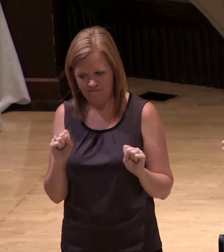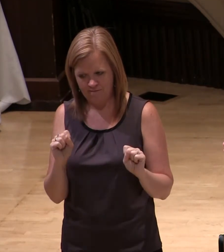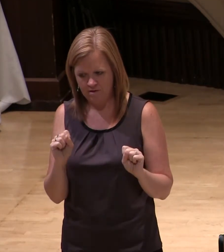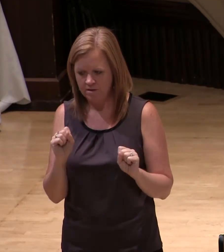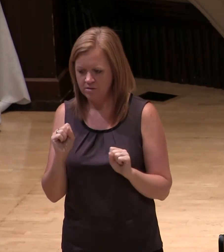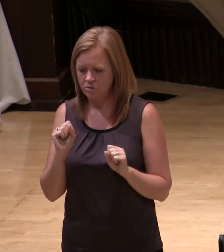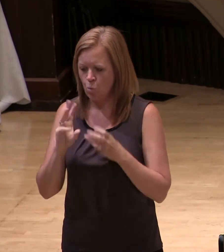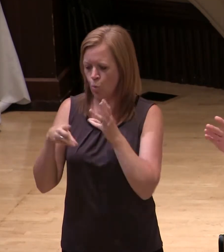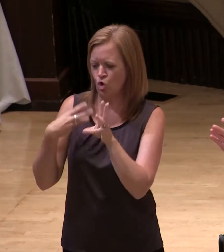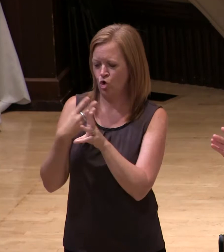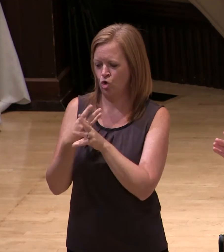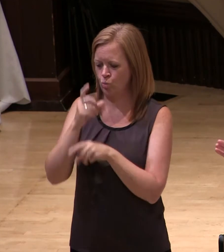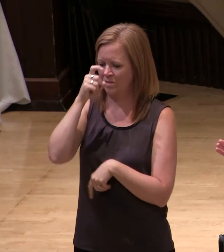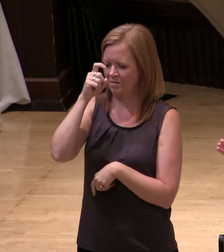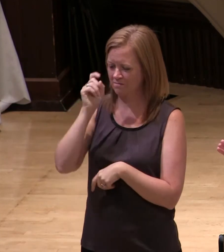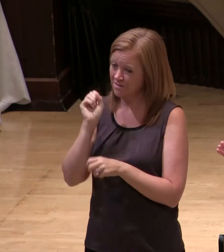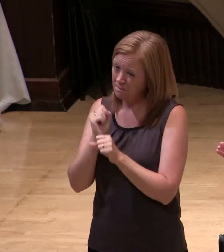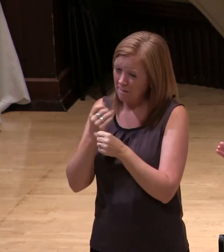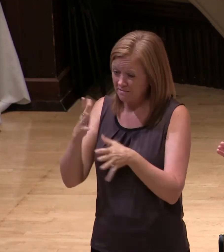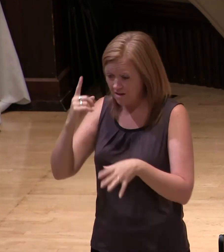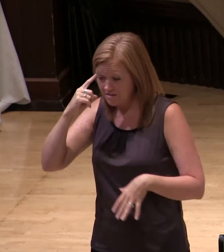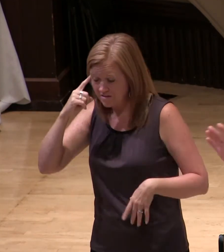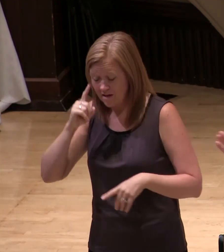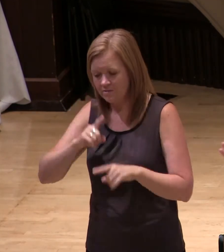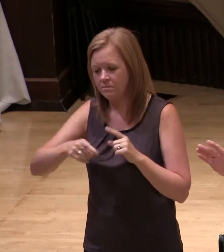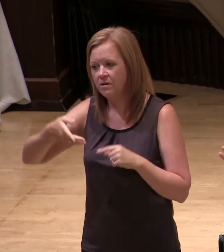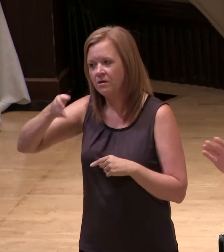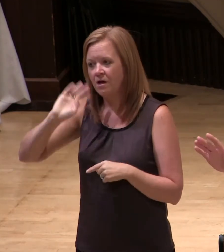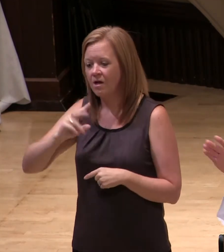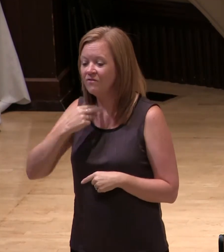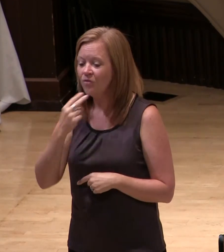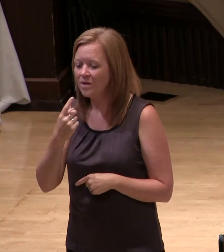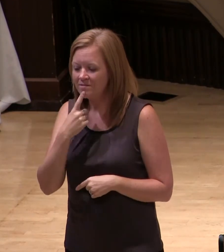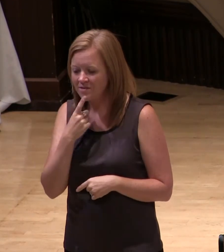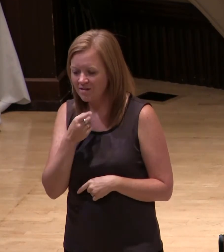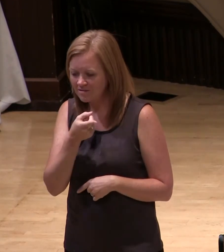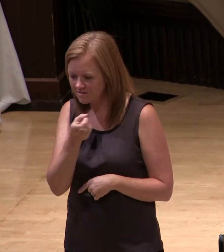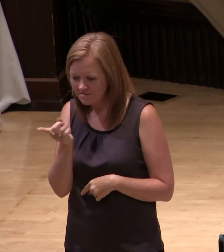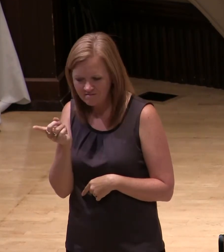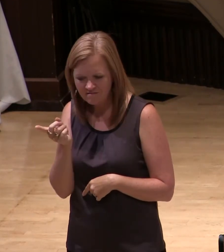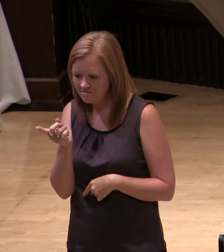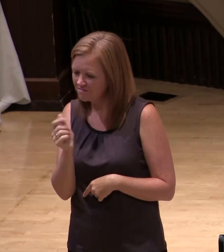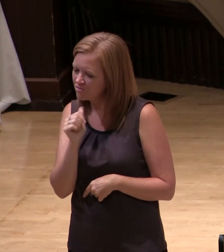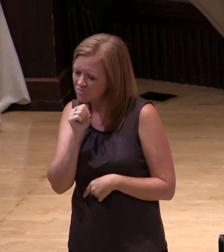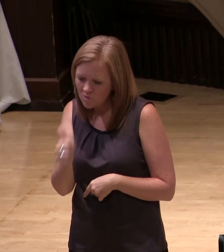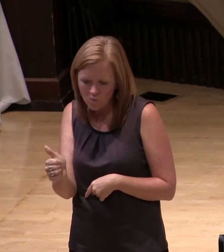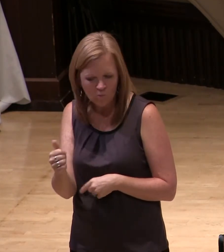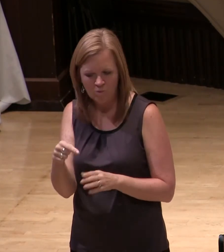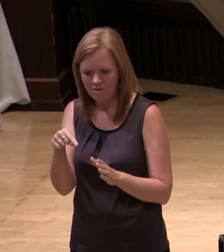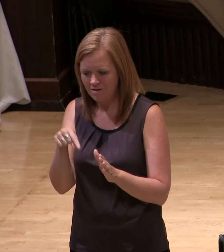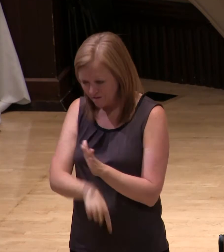sense. But God's voice says what? Thou shalt not kill.